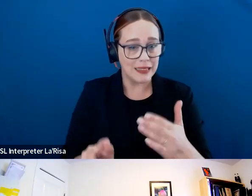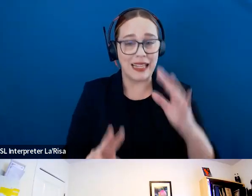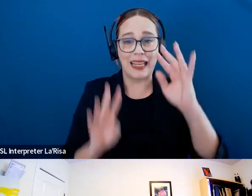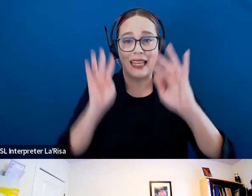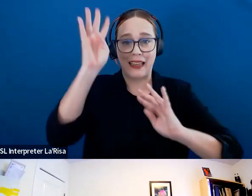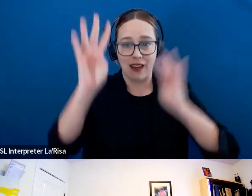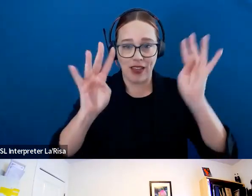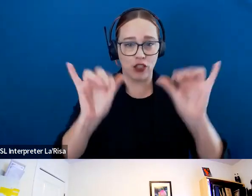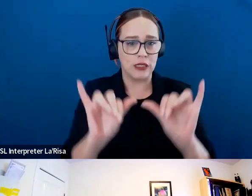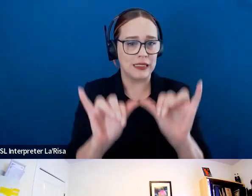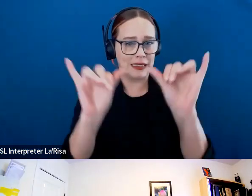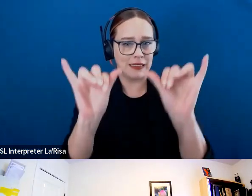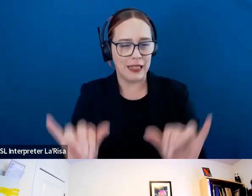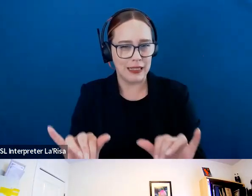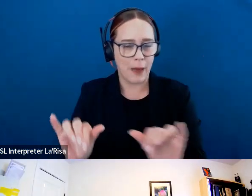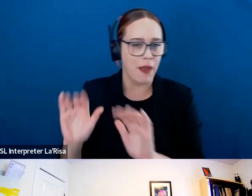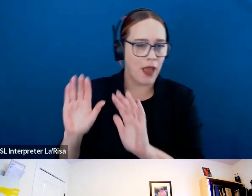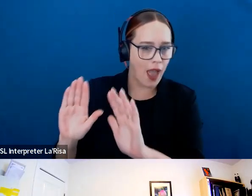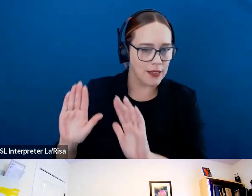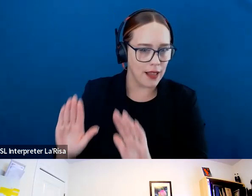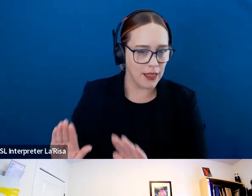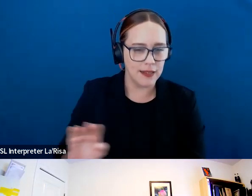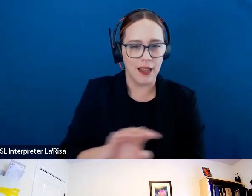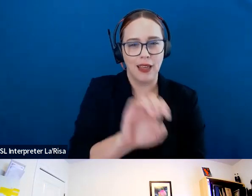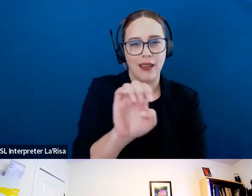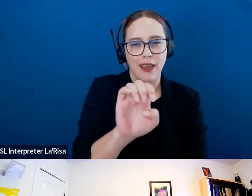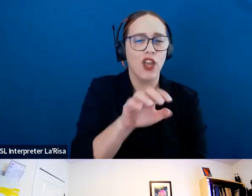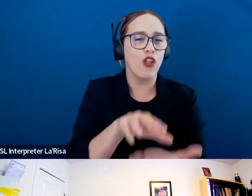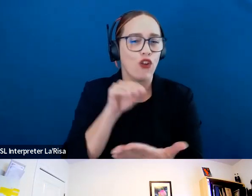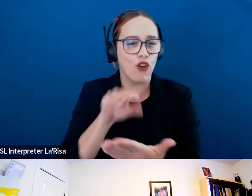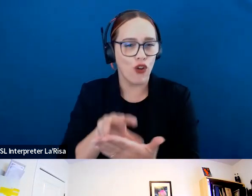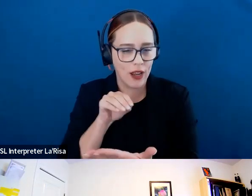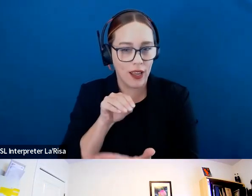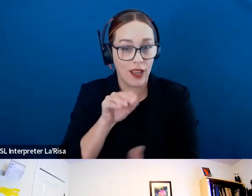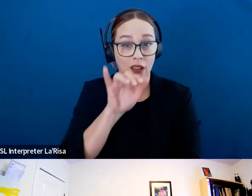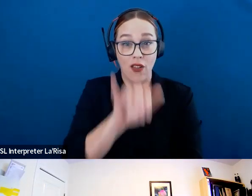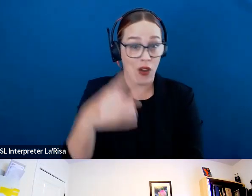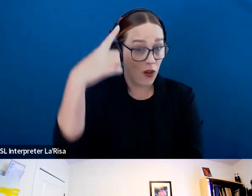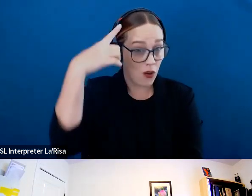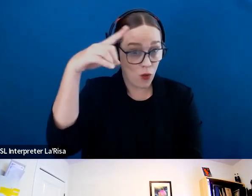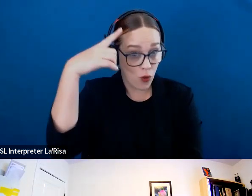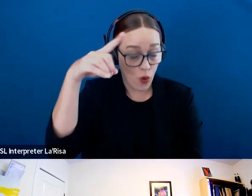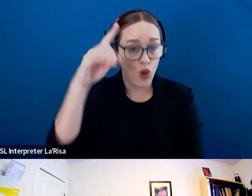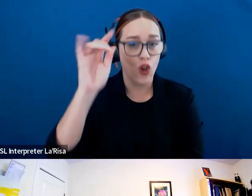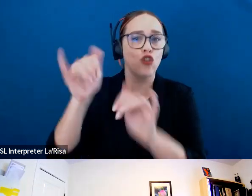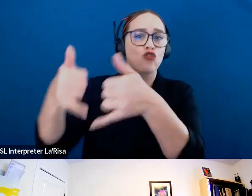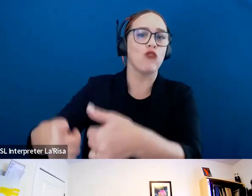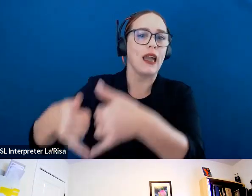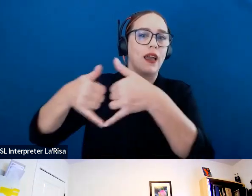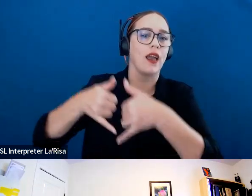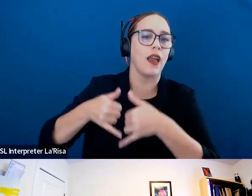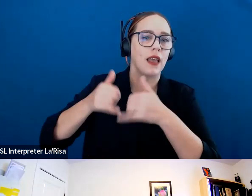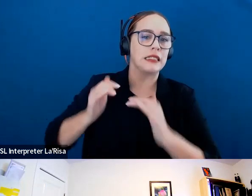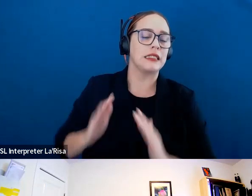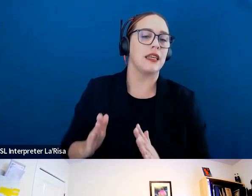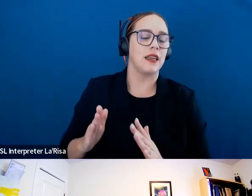These e-learning communities are intended for grantees to achieve at least one goal.